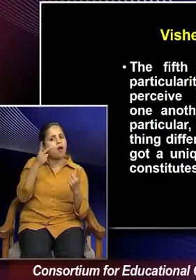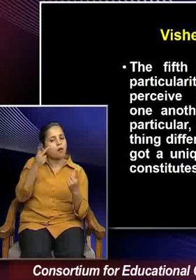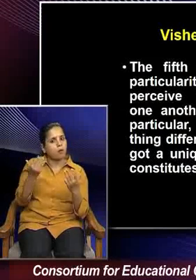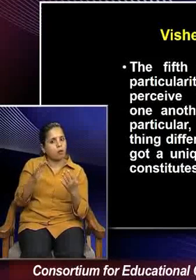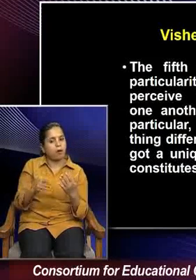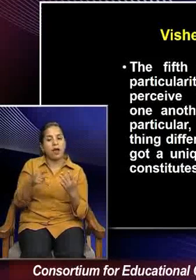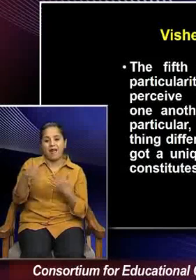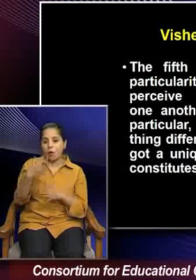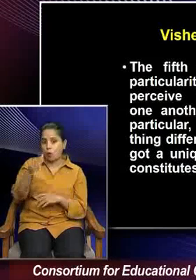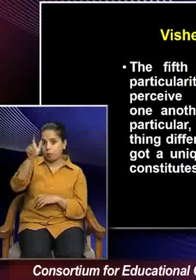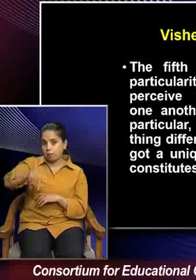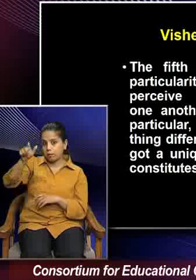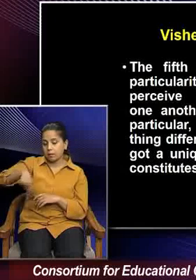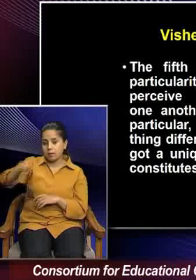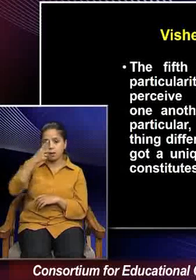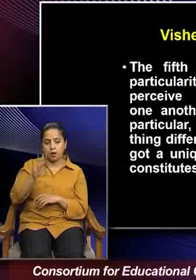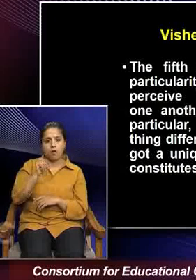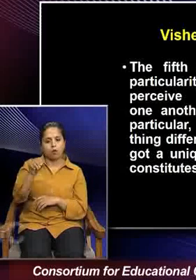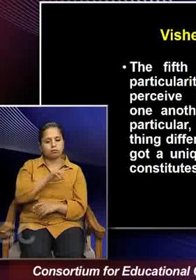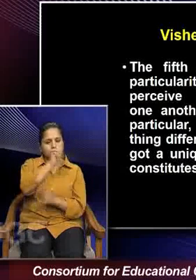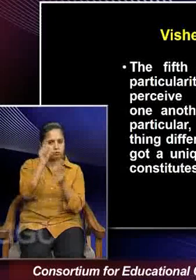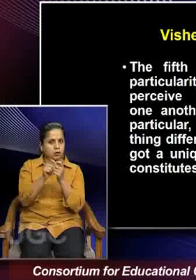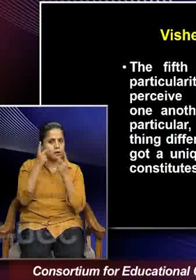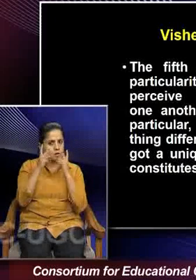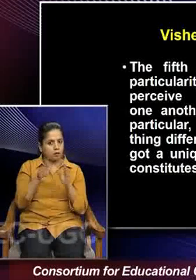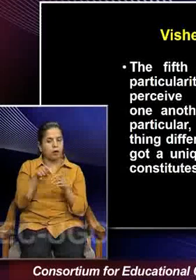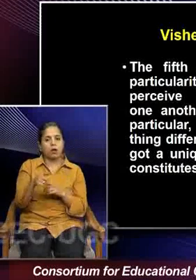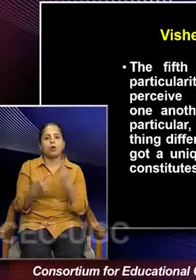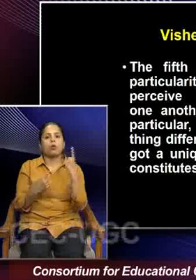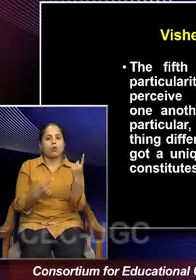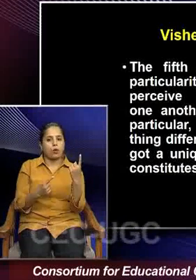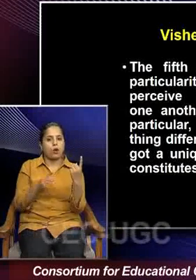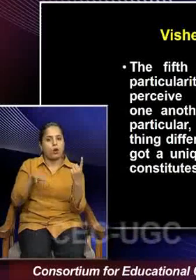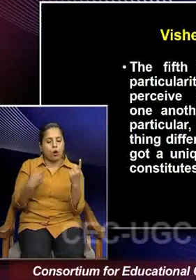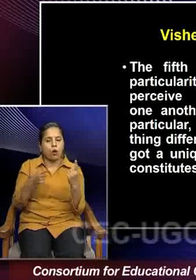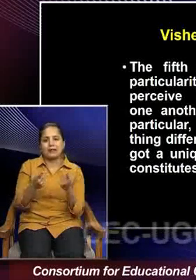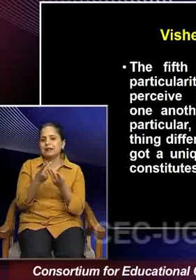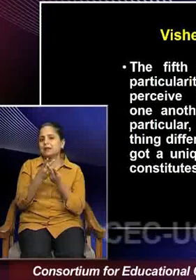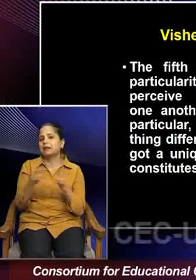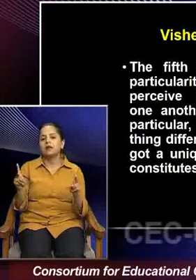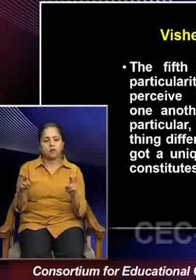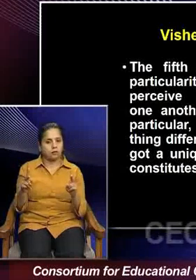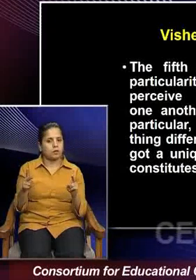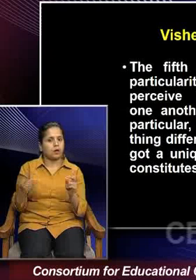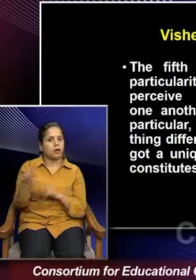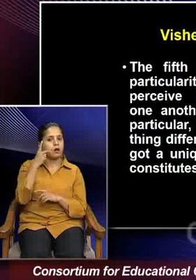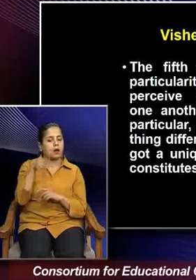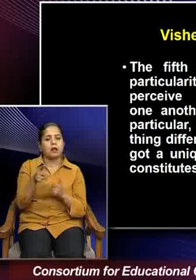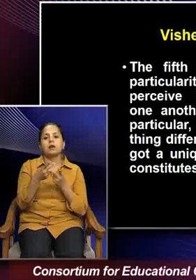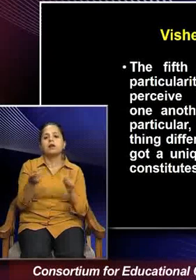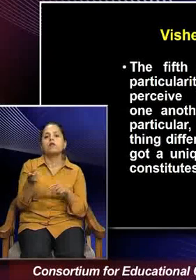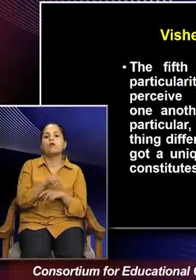Every individual is a particular, a single or a unique thing different from